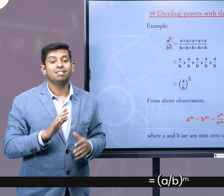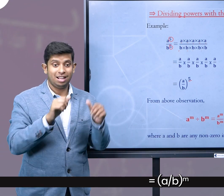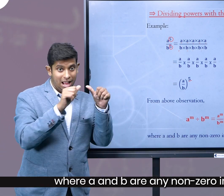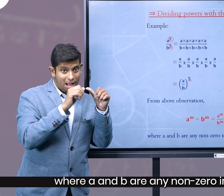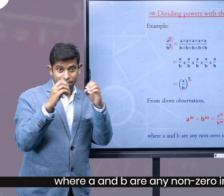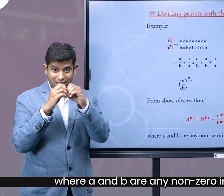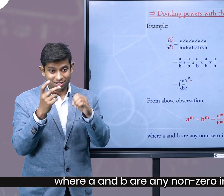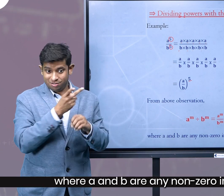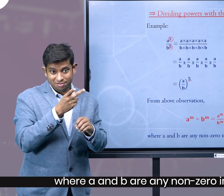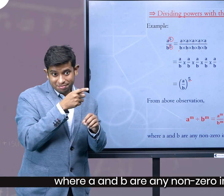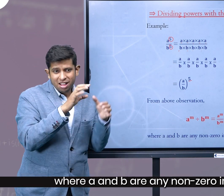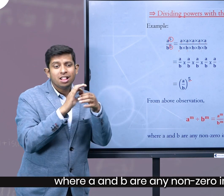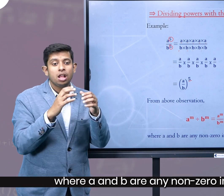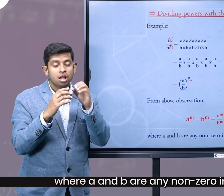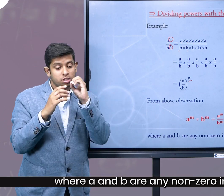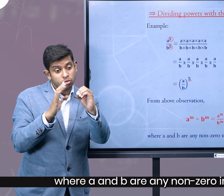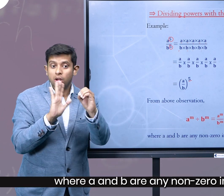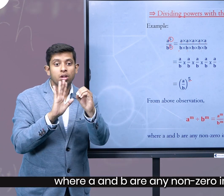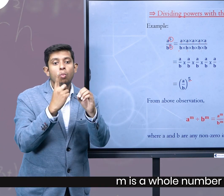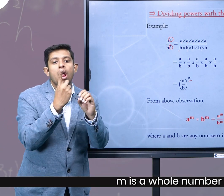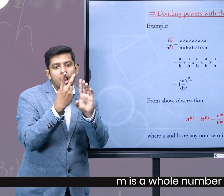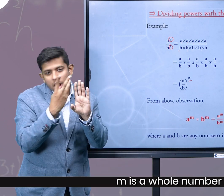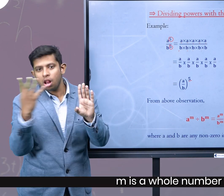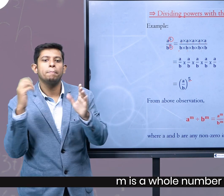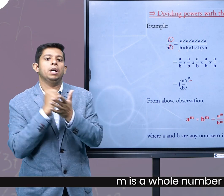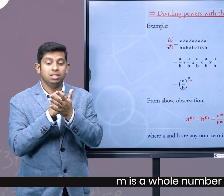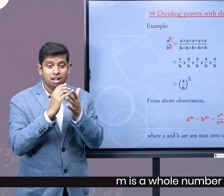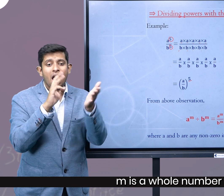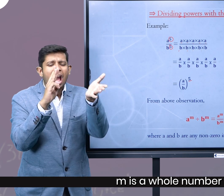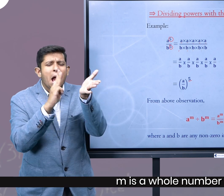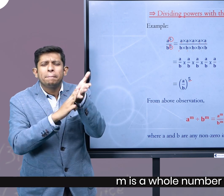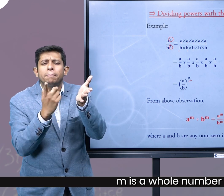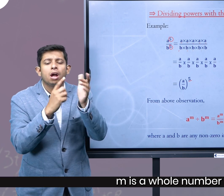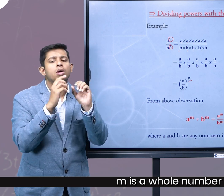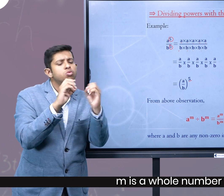Where a and b are any non-zero integers and m is a whole number.